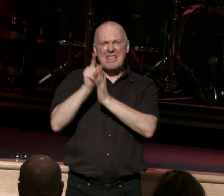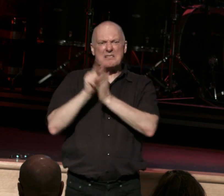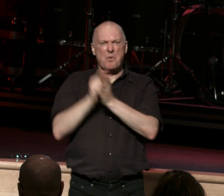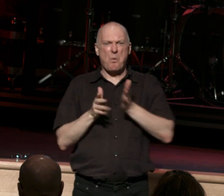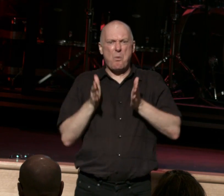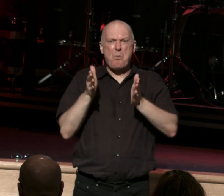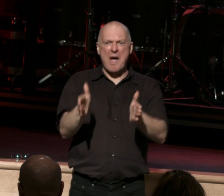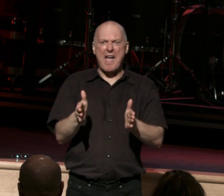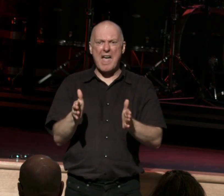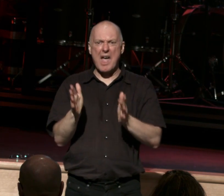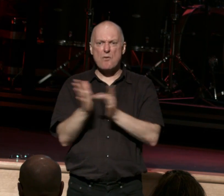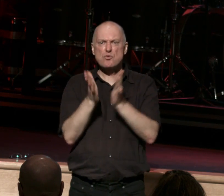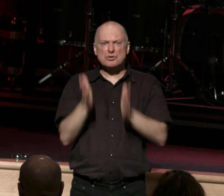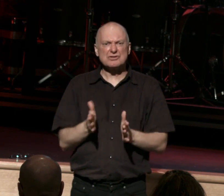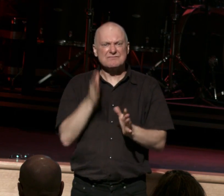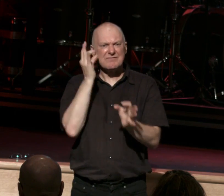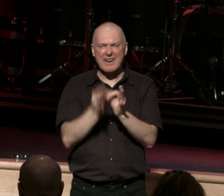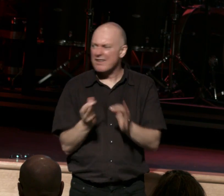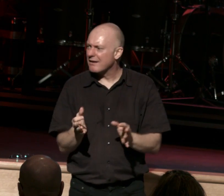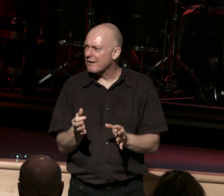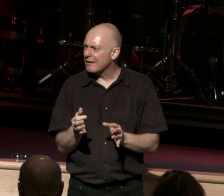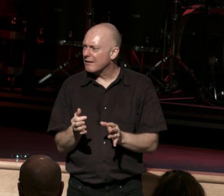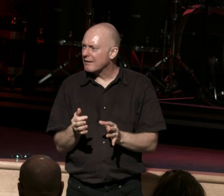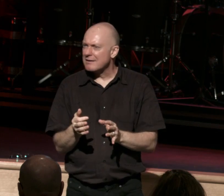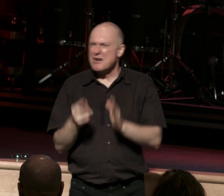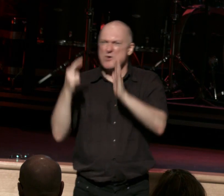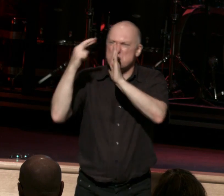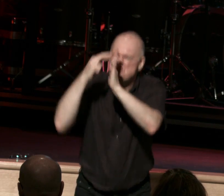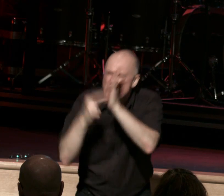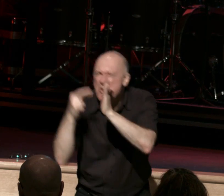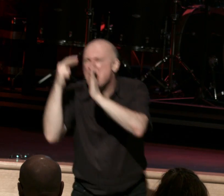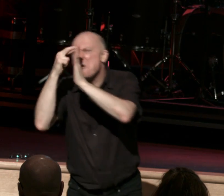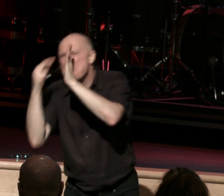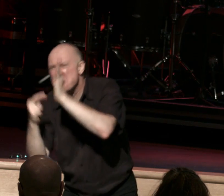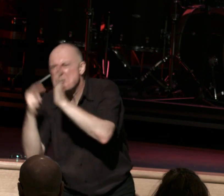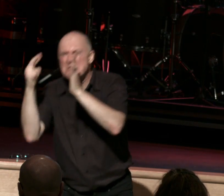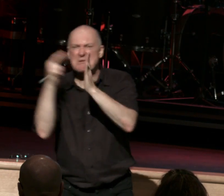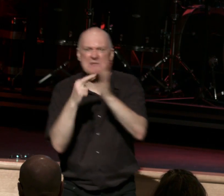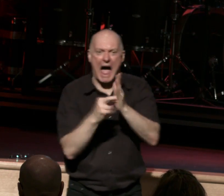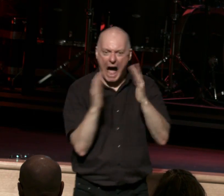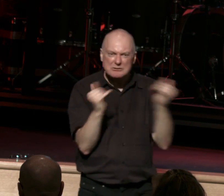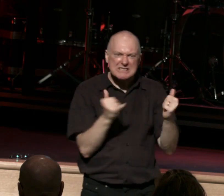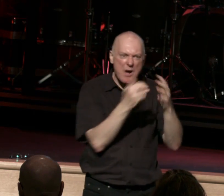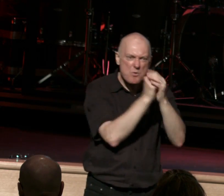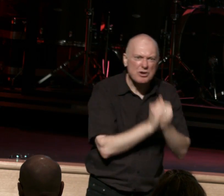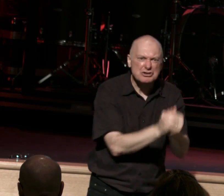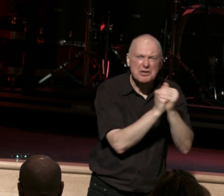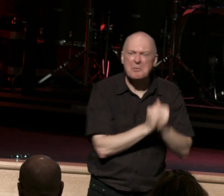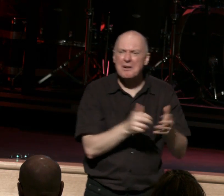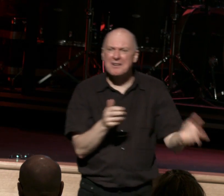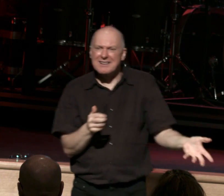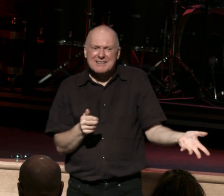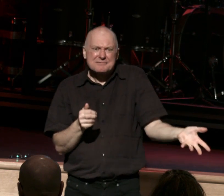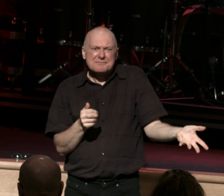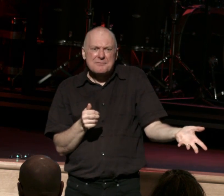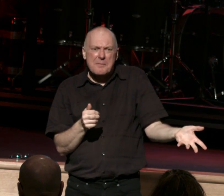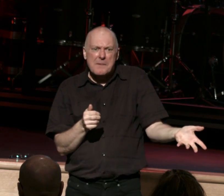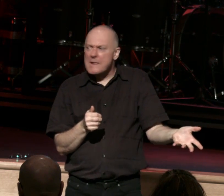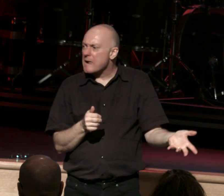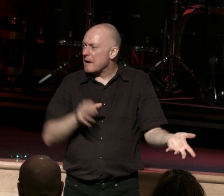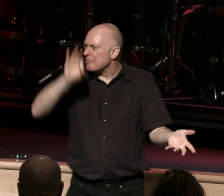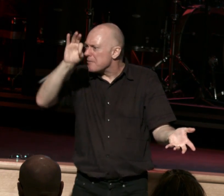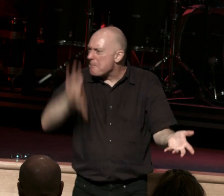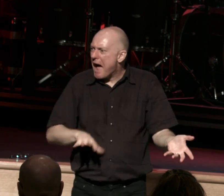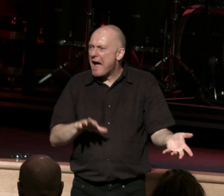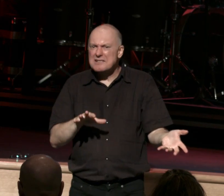ritualistic-based forms of Christianity where it's all about rules and rituals and regulations,